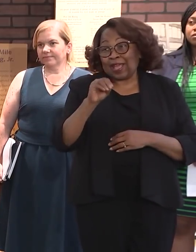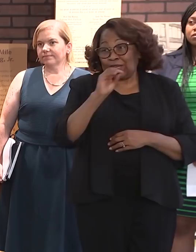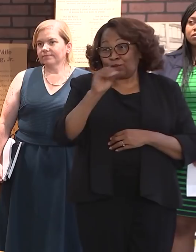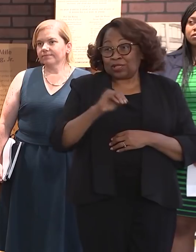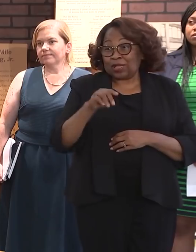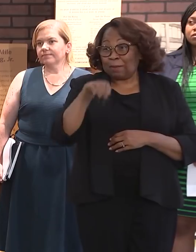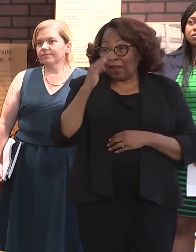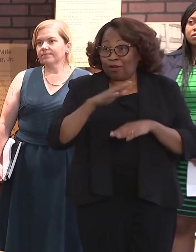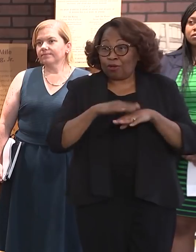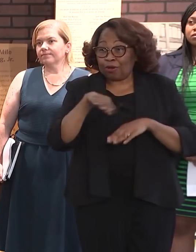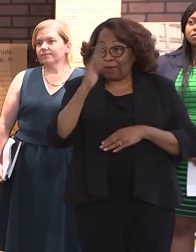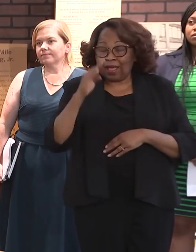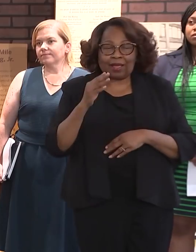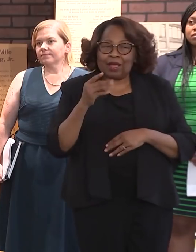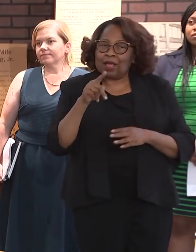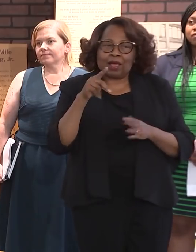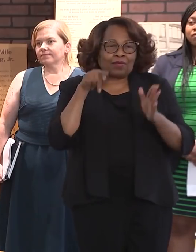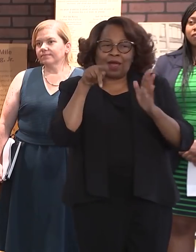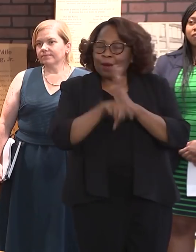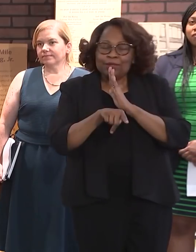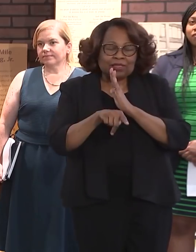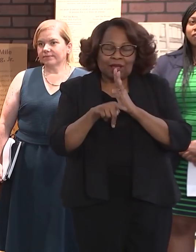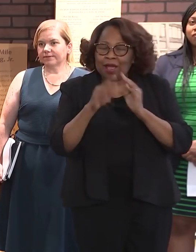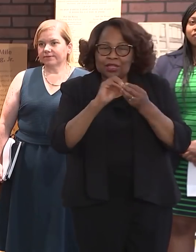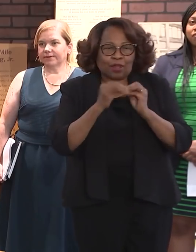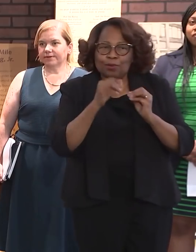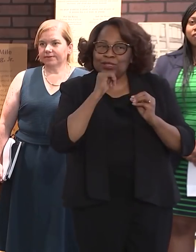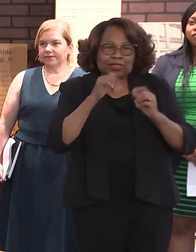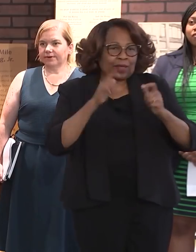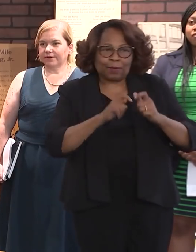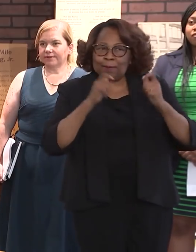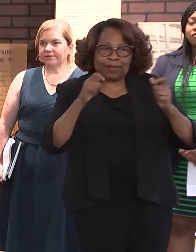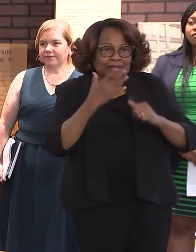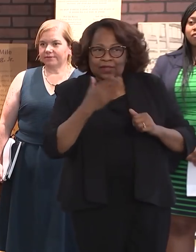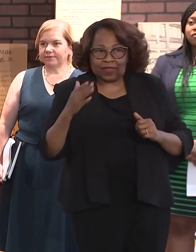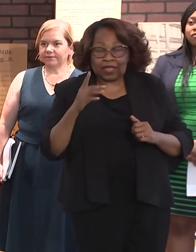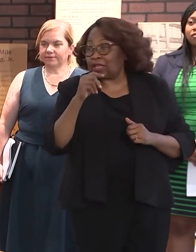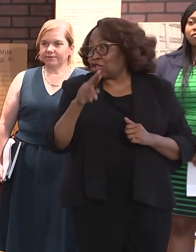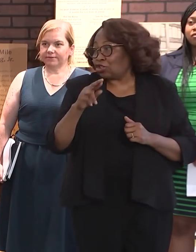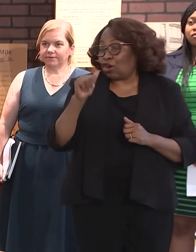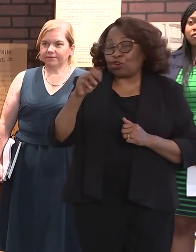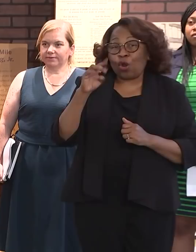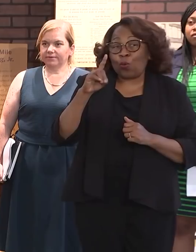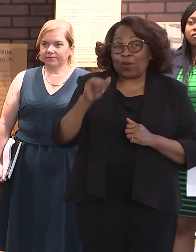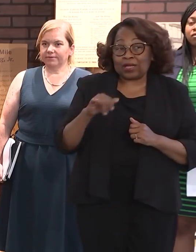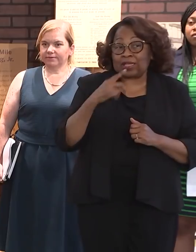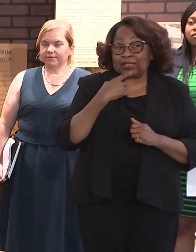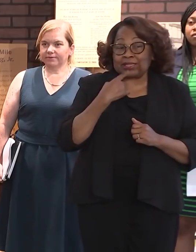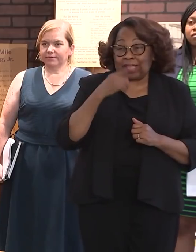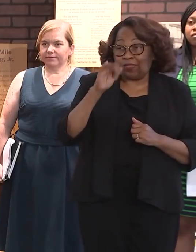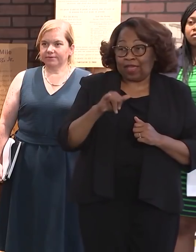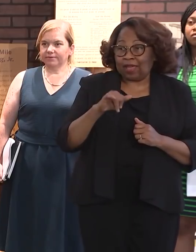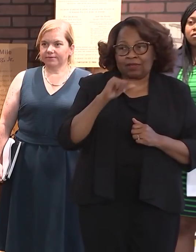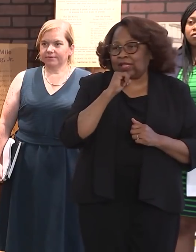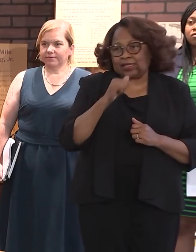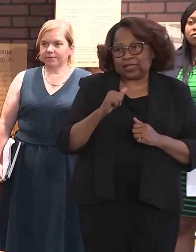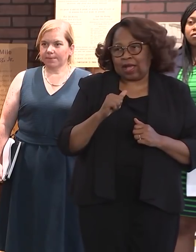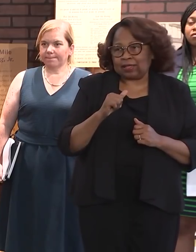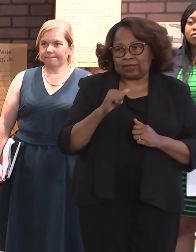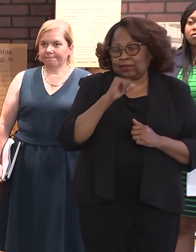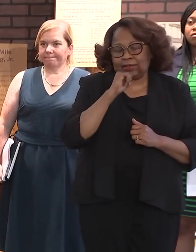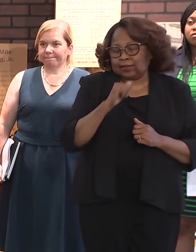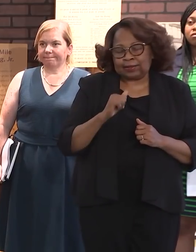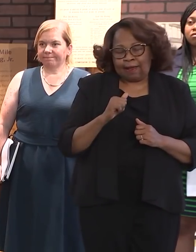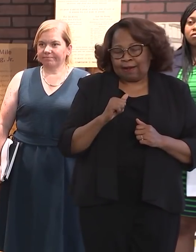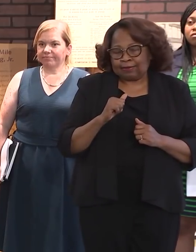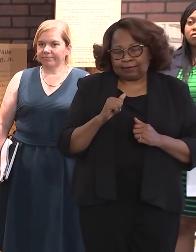The homicide rate is not the biggest driver in life expectancy, and Dr. Artery can speak to that, so that's